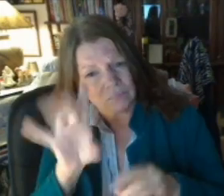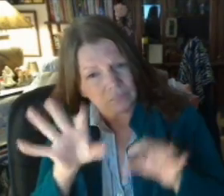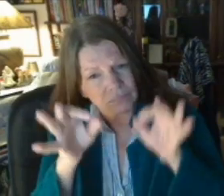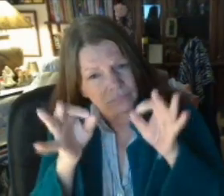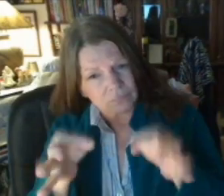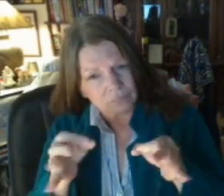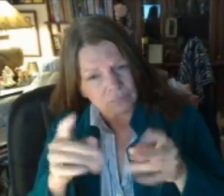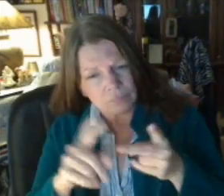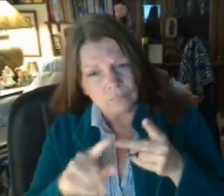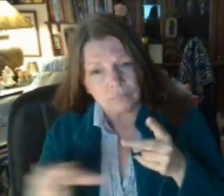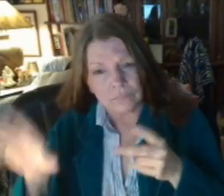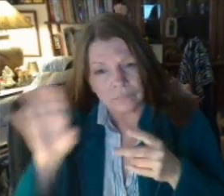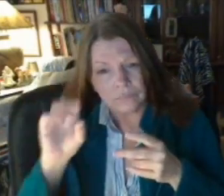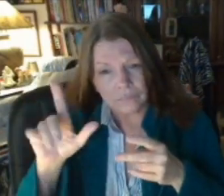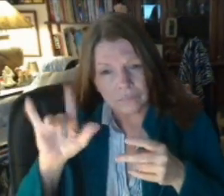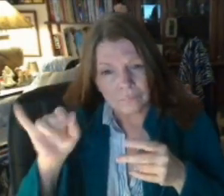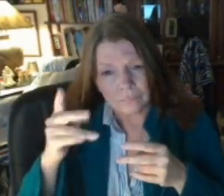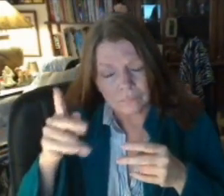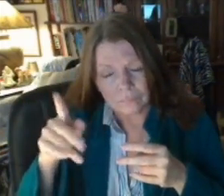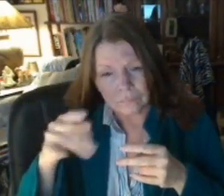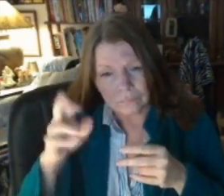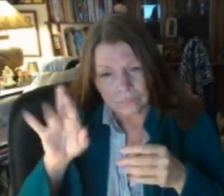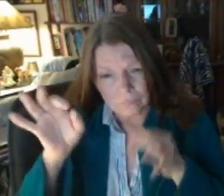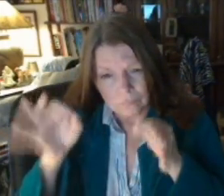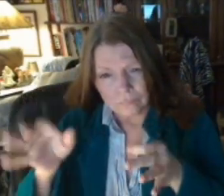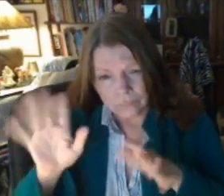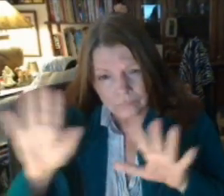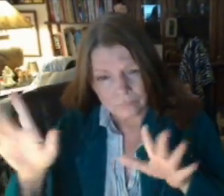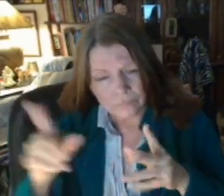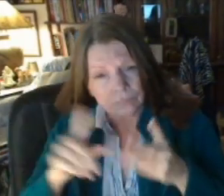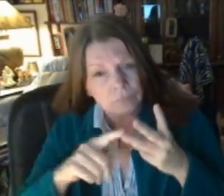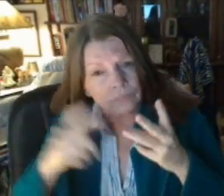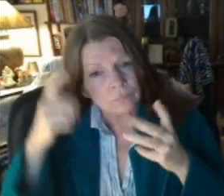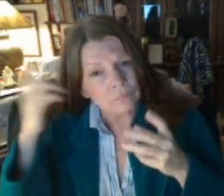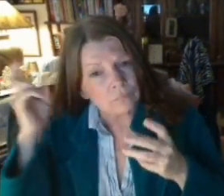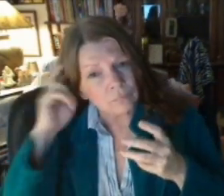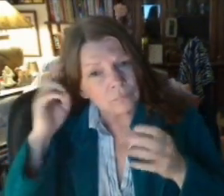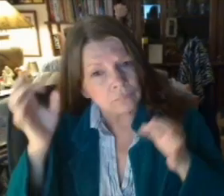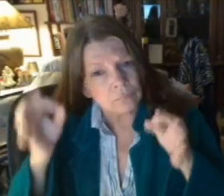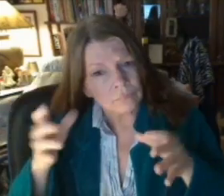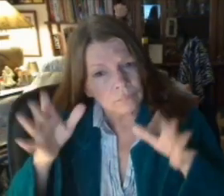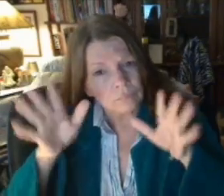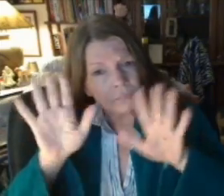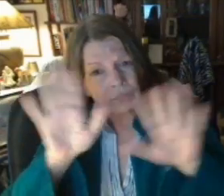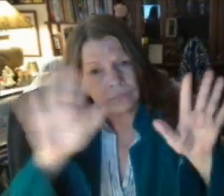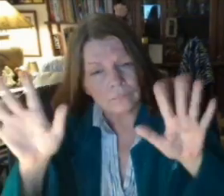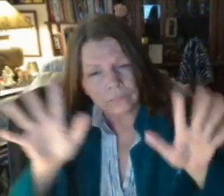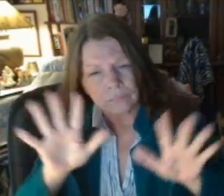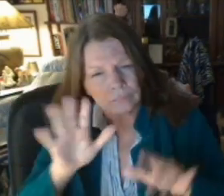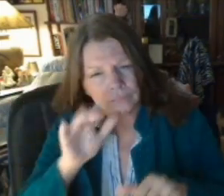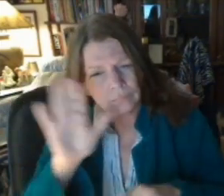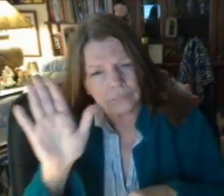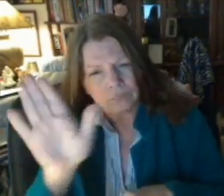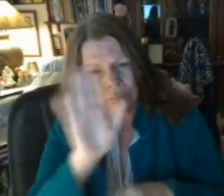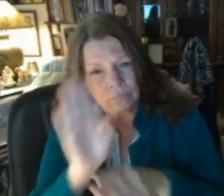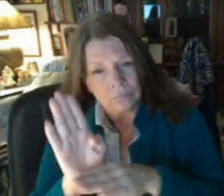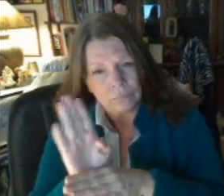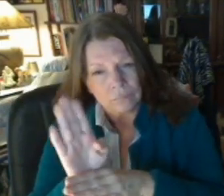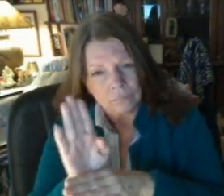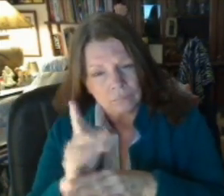When somebody mugs you online, you don't find out about it for weeks later, but there's still big threats out there. We're going to have a